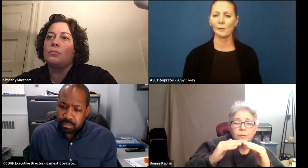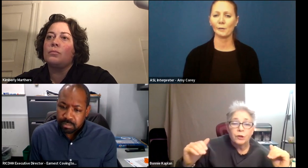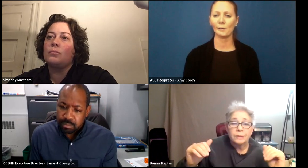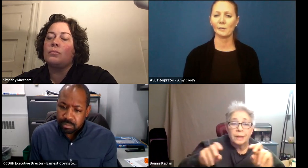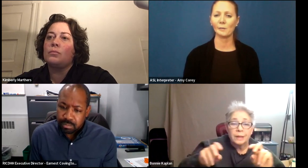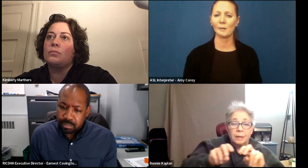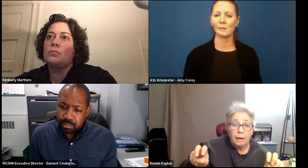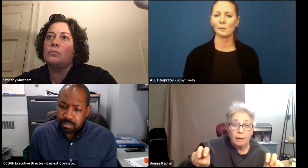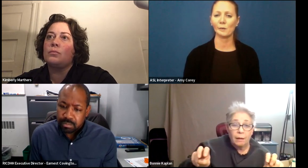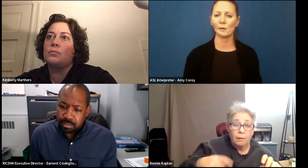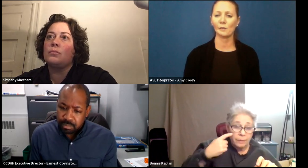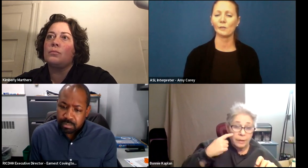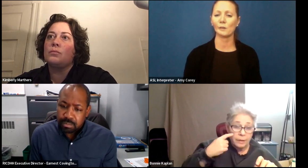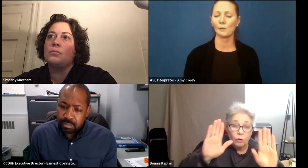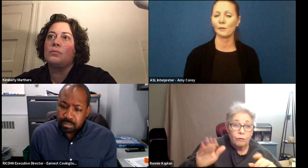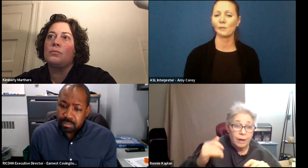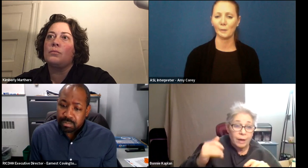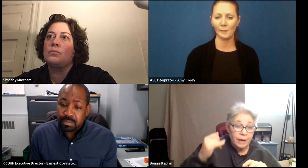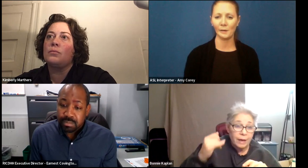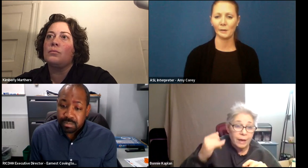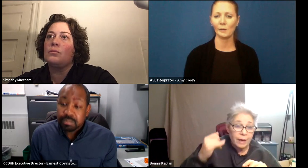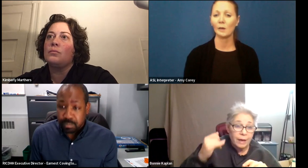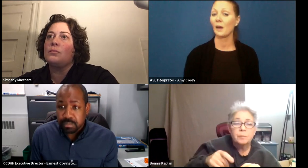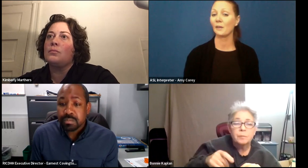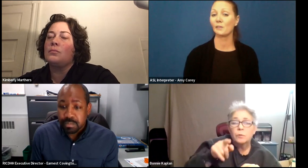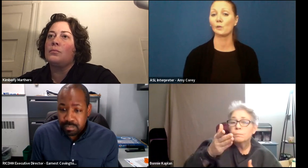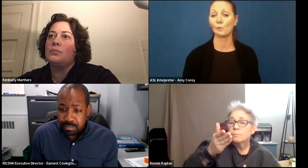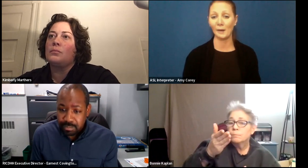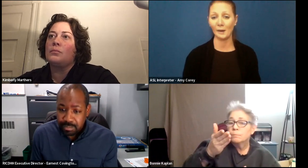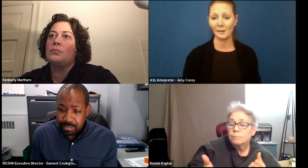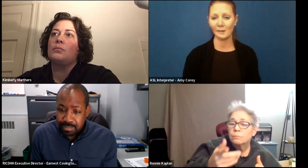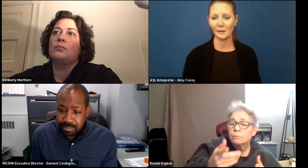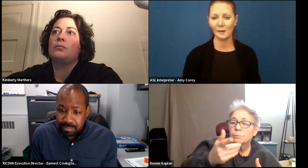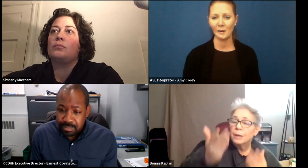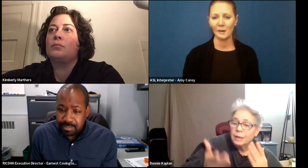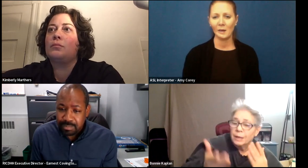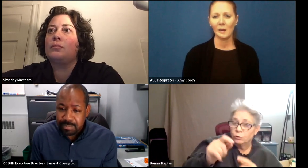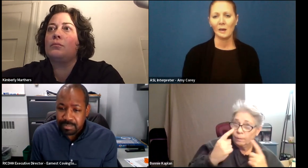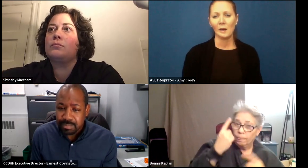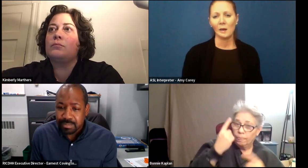on Ernest's message in regards to the diversity panel. I think it's a great idea.